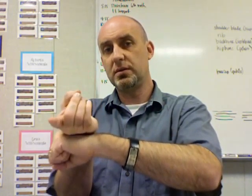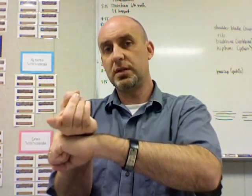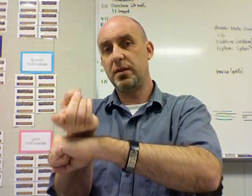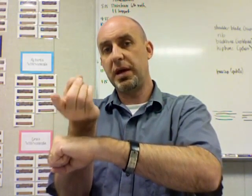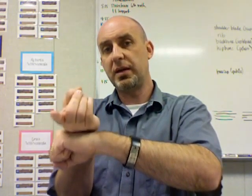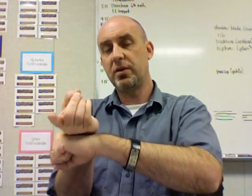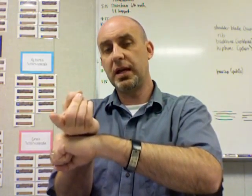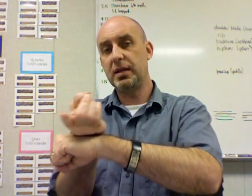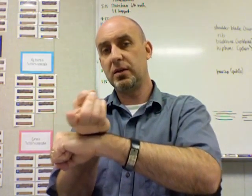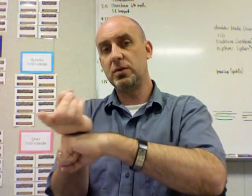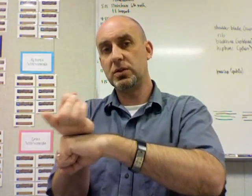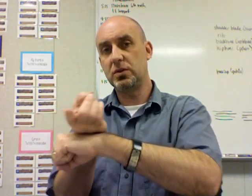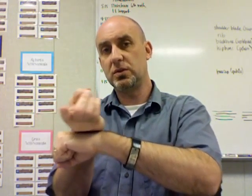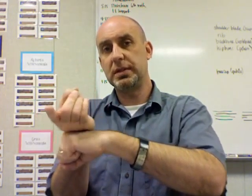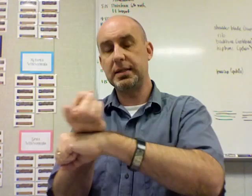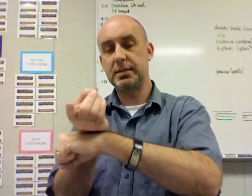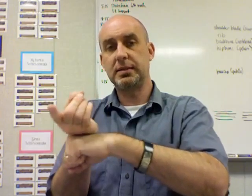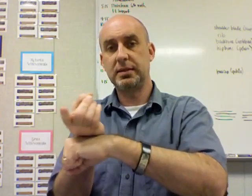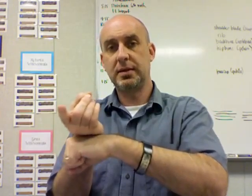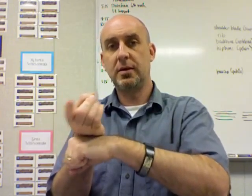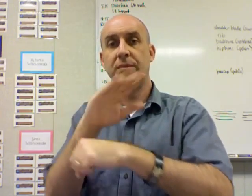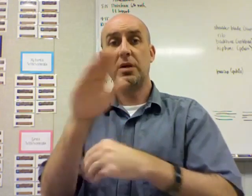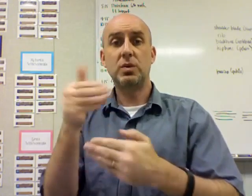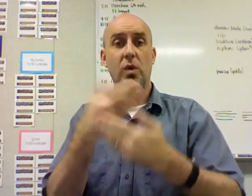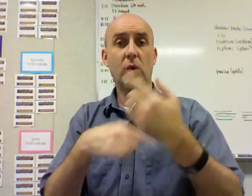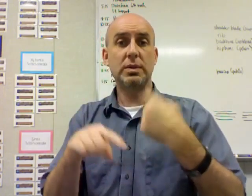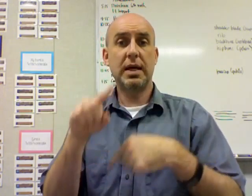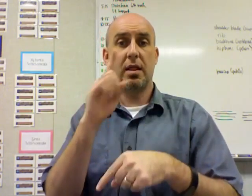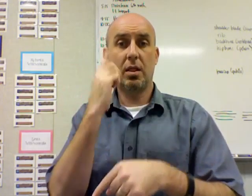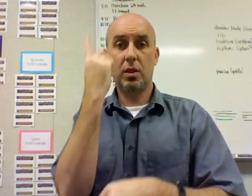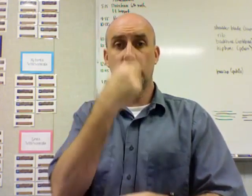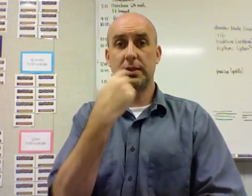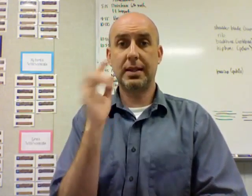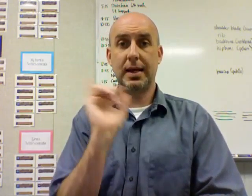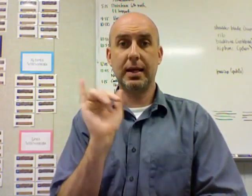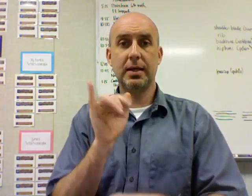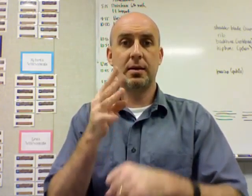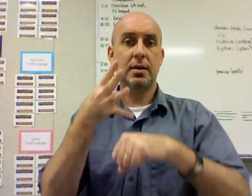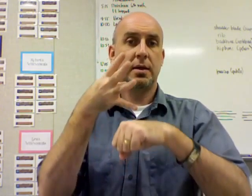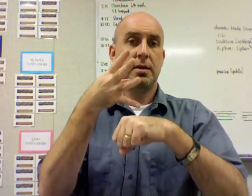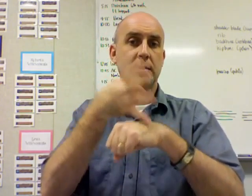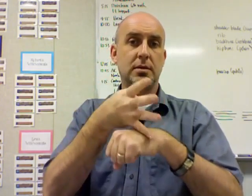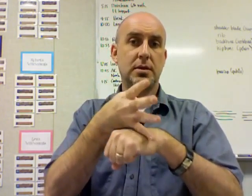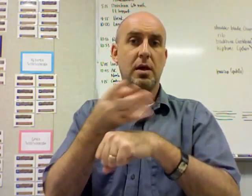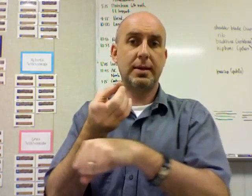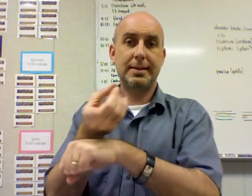on the back of your hand and go in circles, dust. So the whole sign looks like